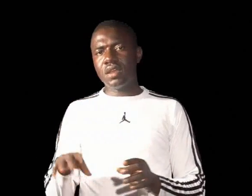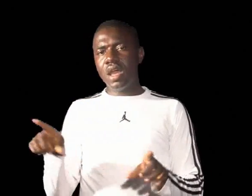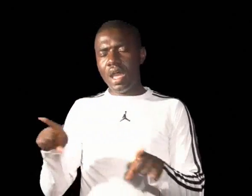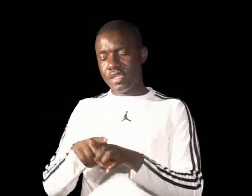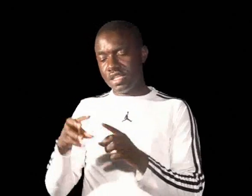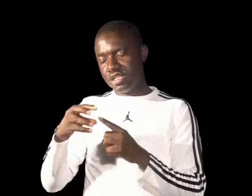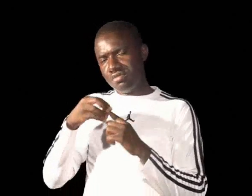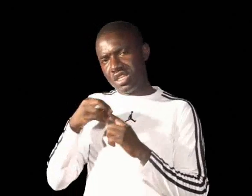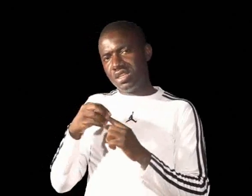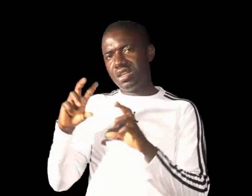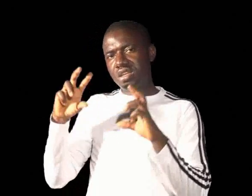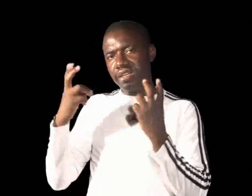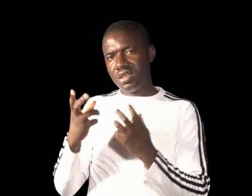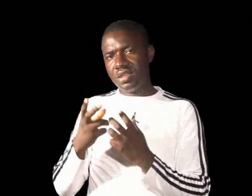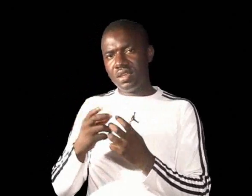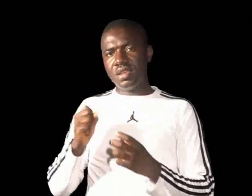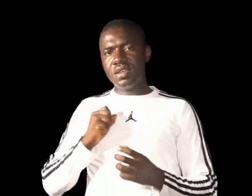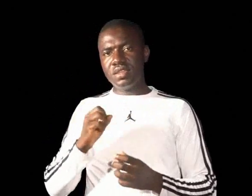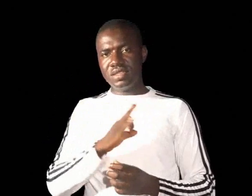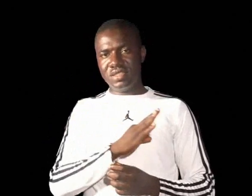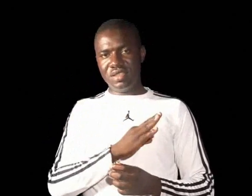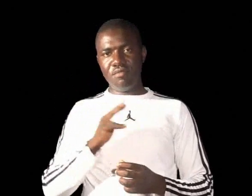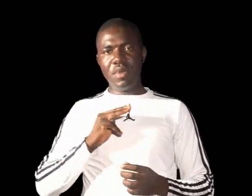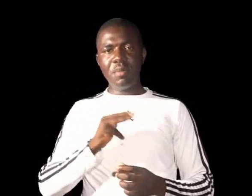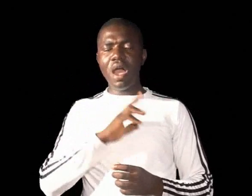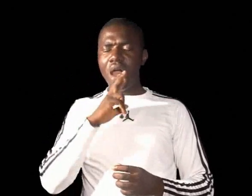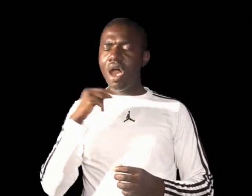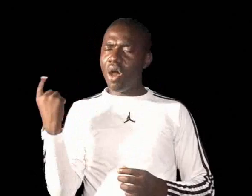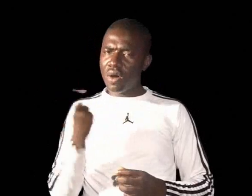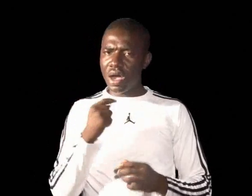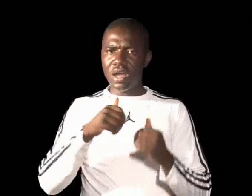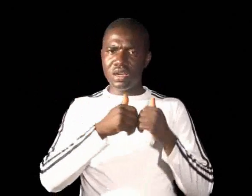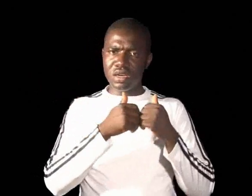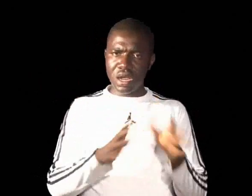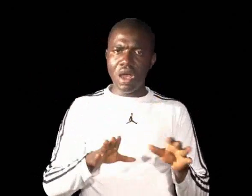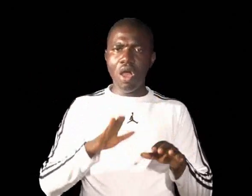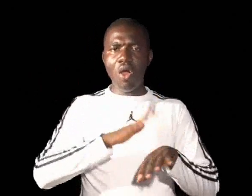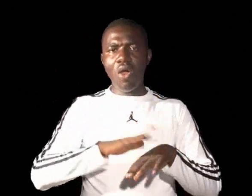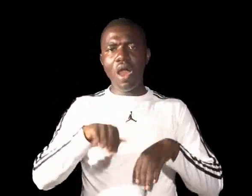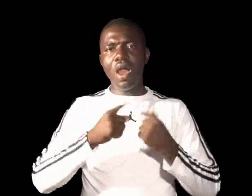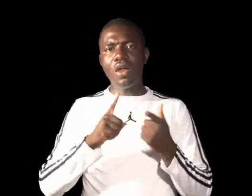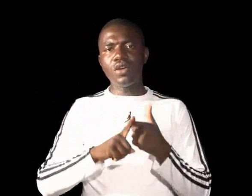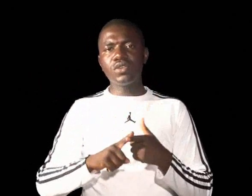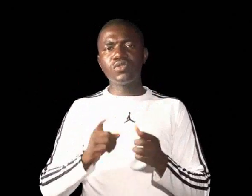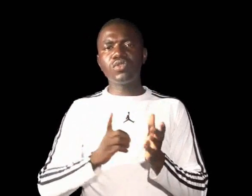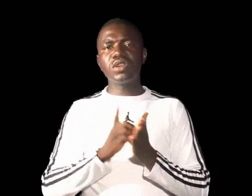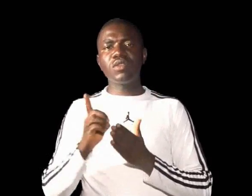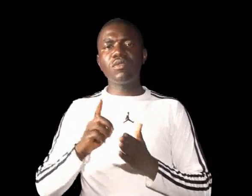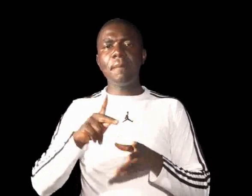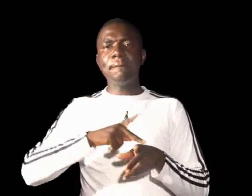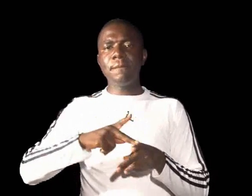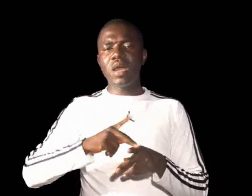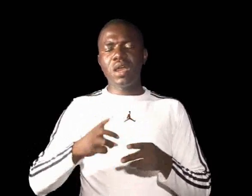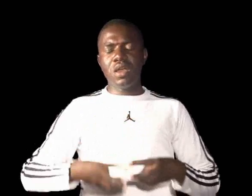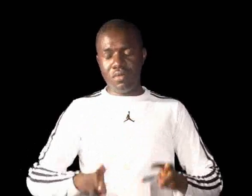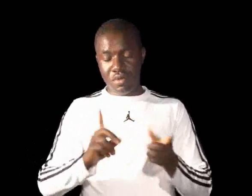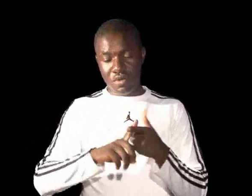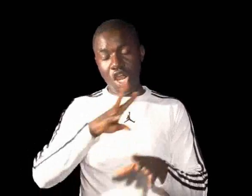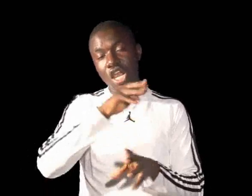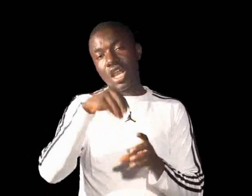considered a specialized issue. Staff members are often at a loss as to how to develop practical ways to include